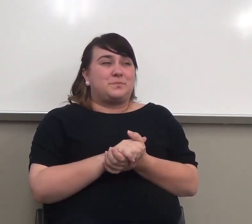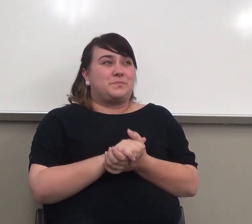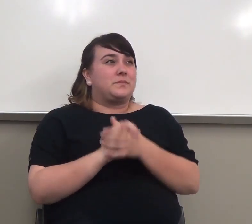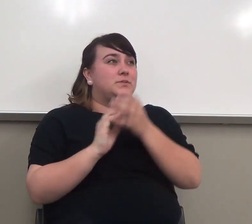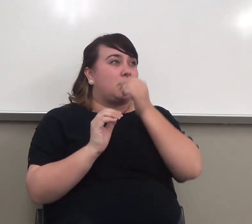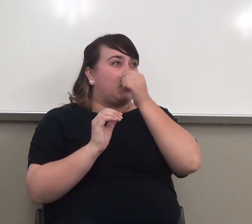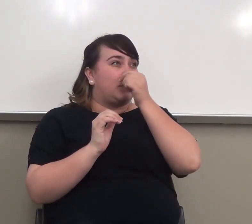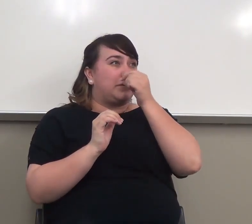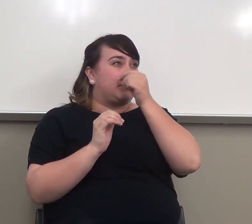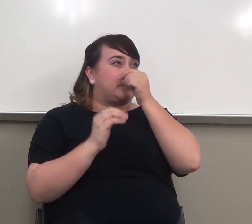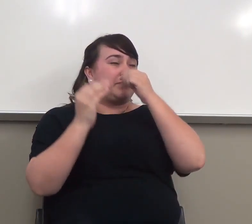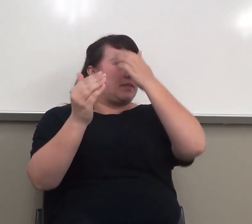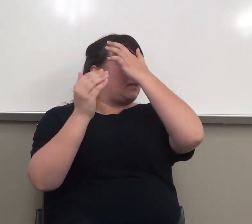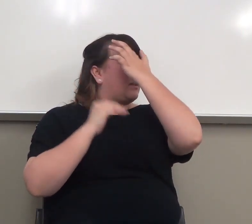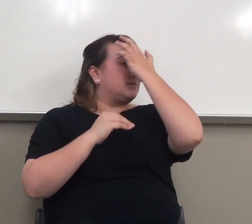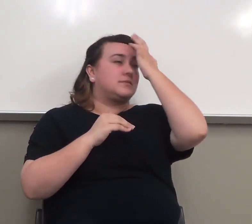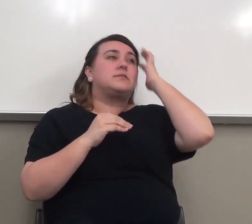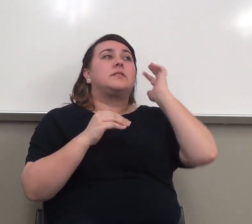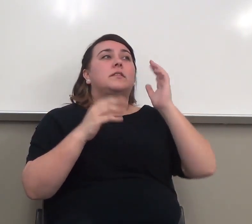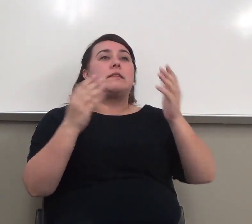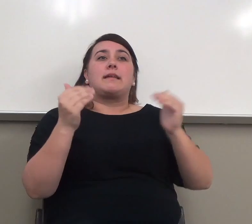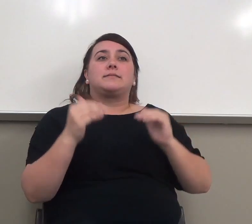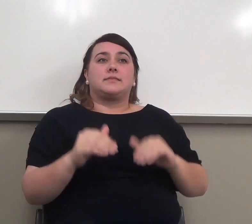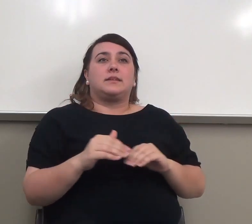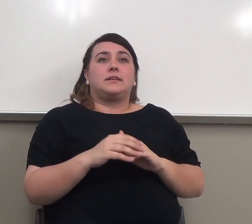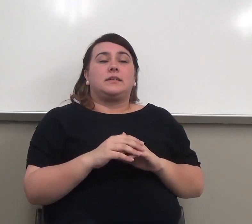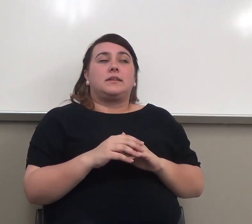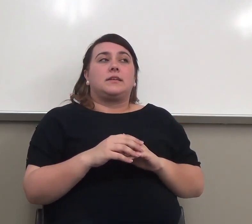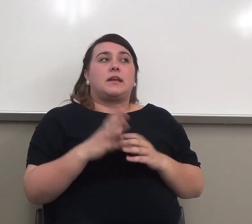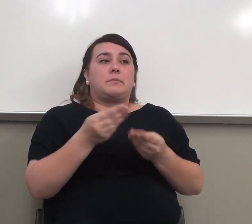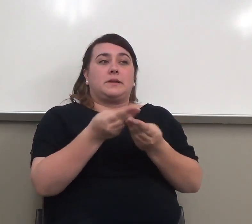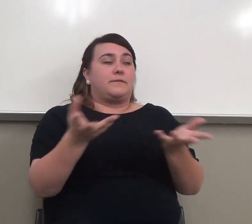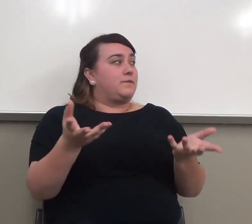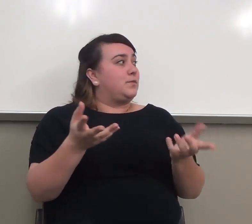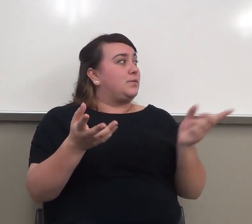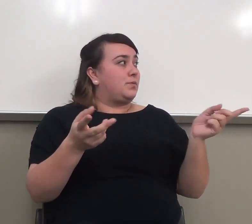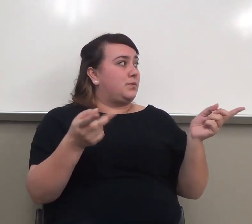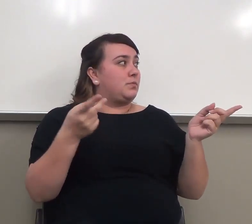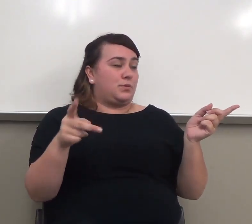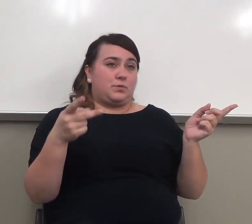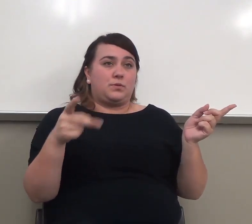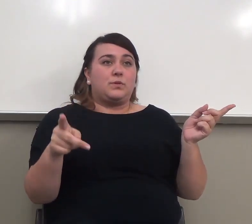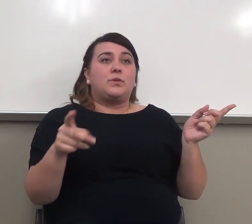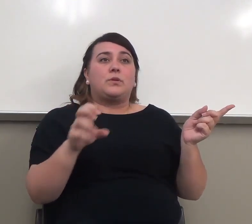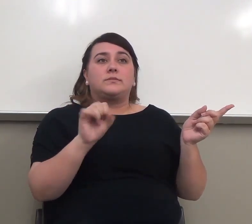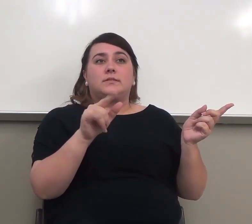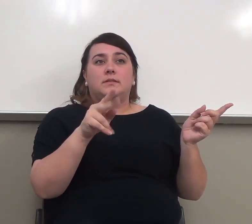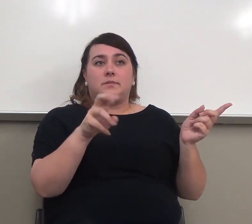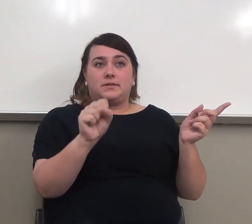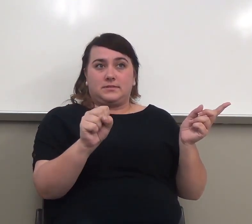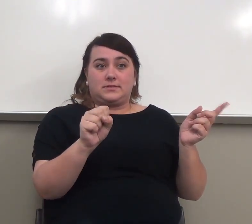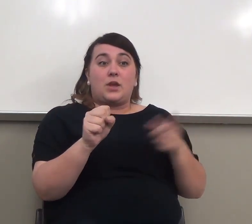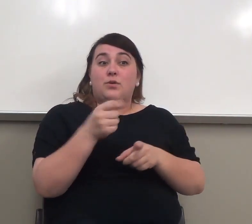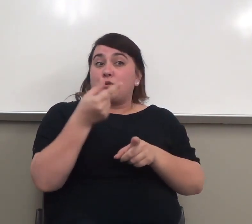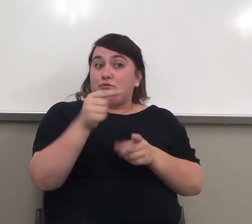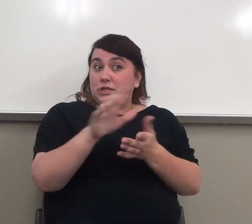the work, you have to do your own work, and you have to do your own work. That's all it says. okay?